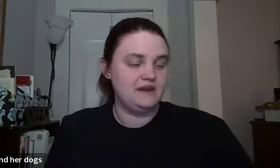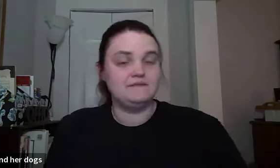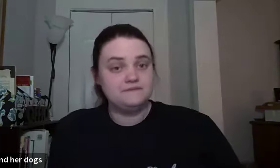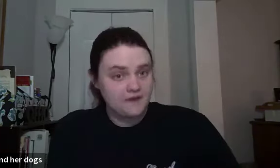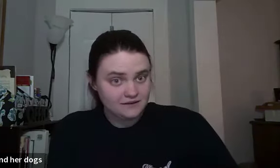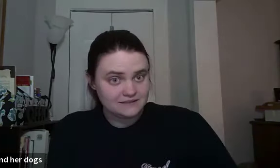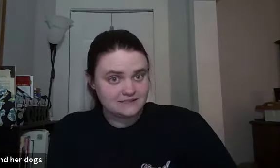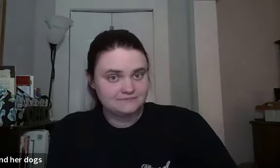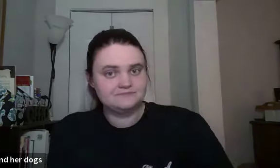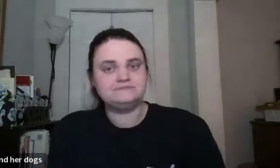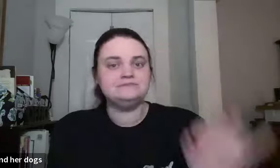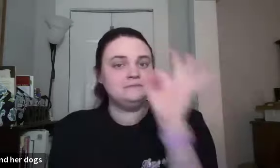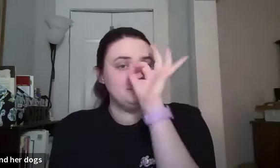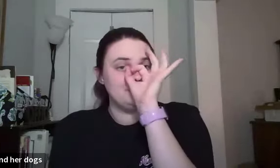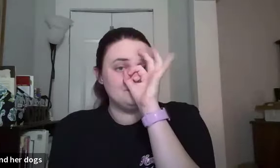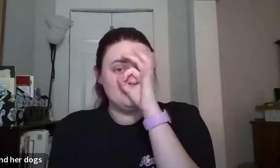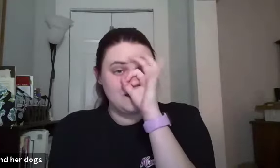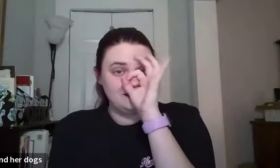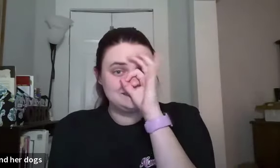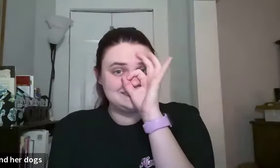Then fox. Fox.